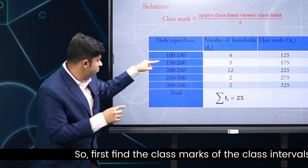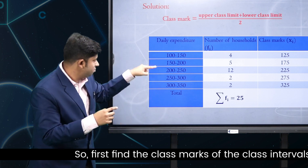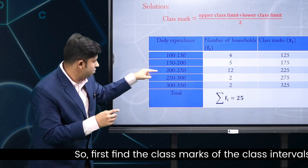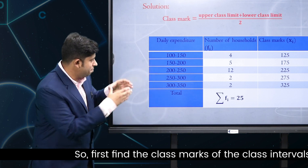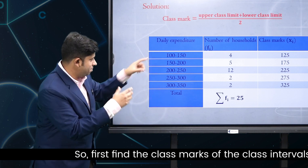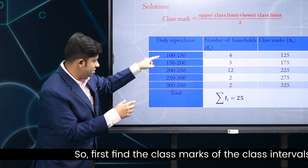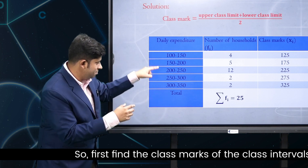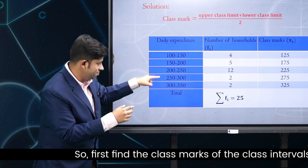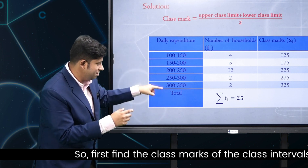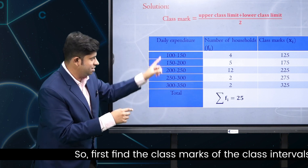intervals.